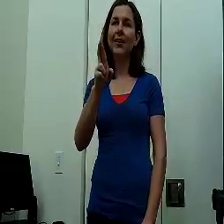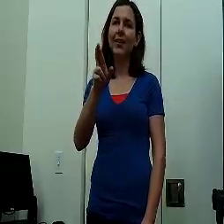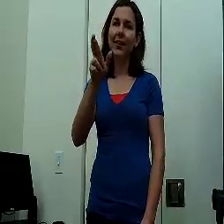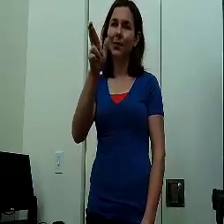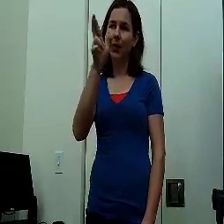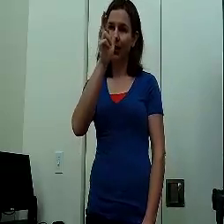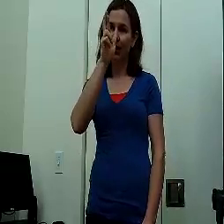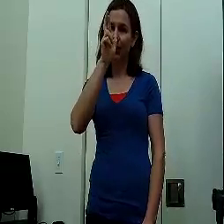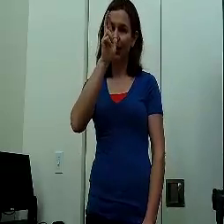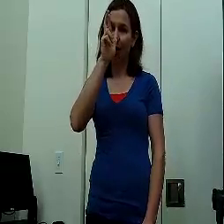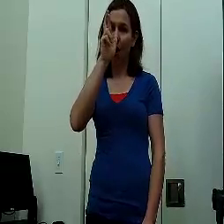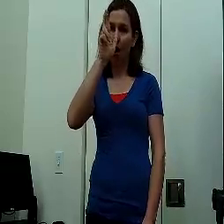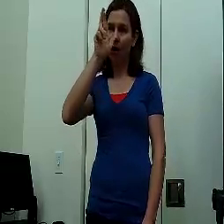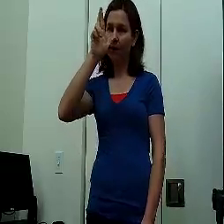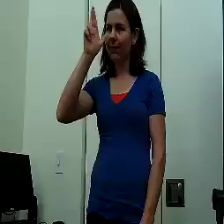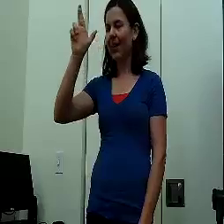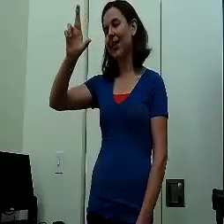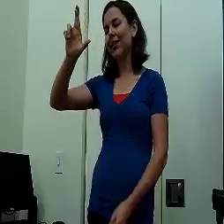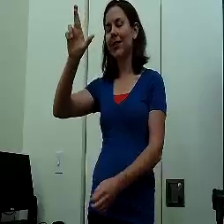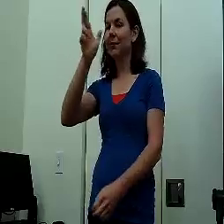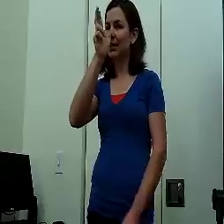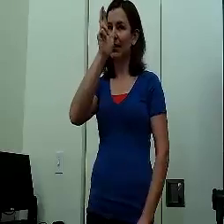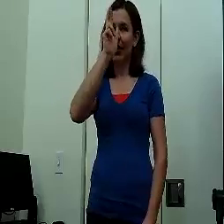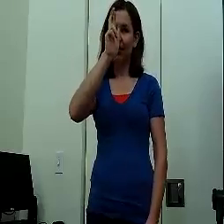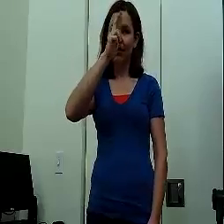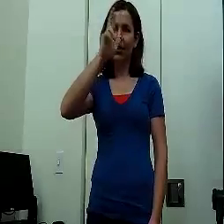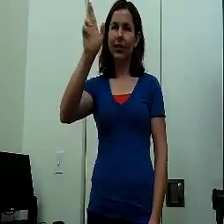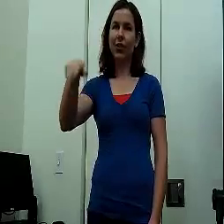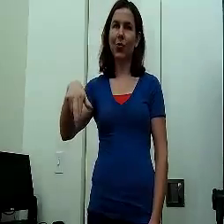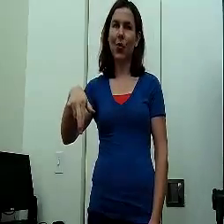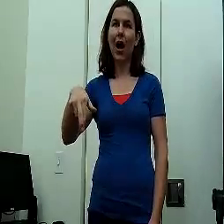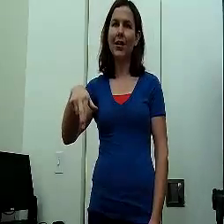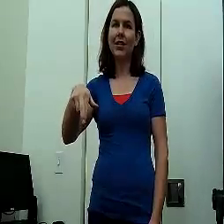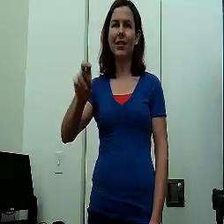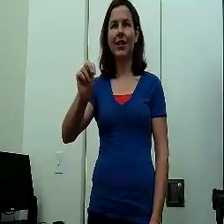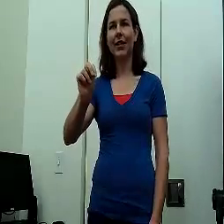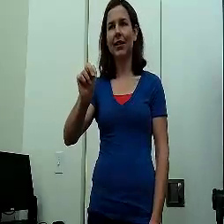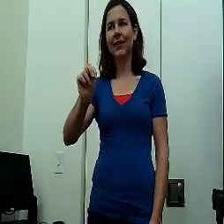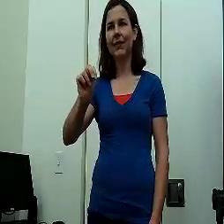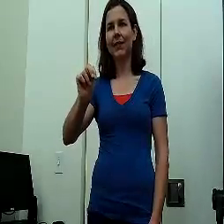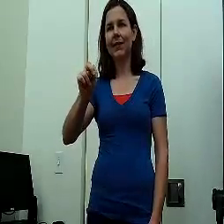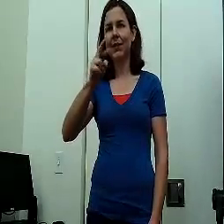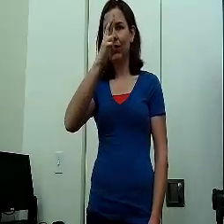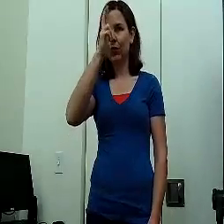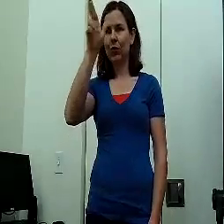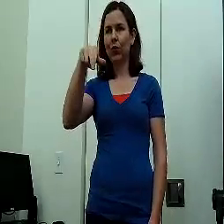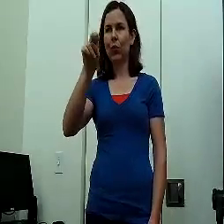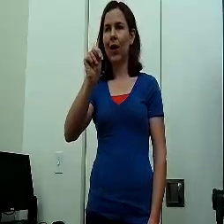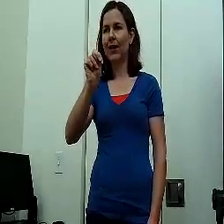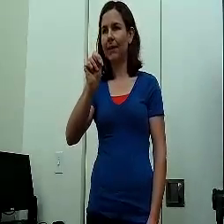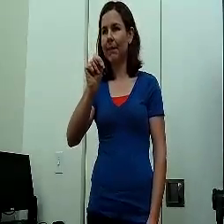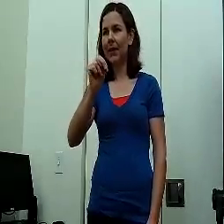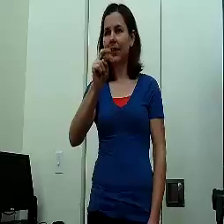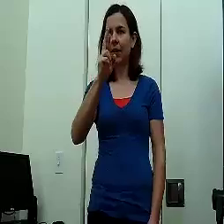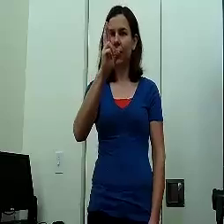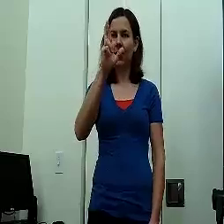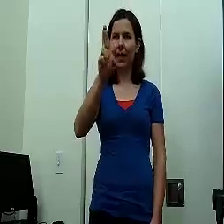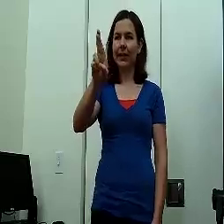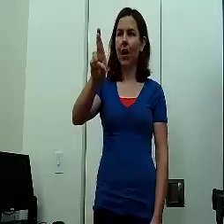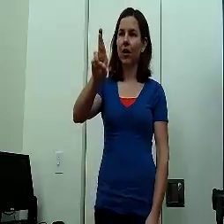is the word, so it's an R, and your thumb is still out. So rotten. Rotten. So it's an R, so